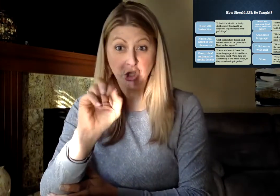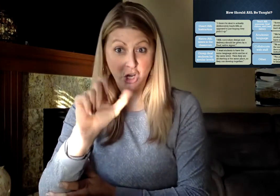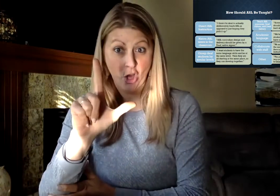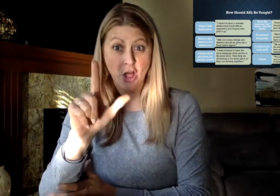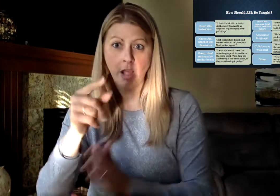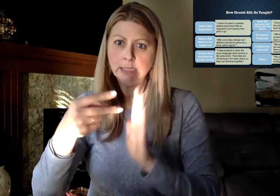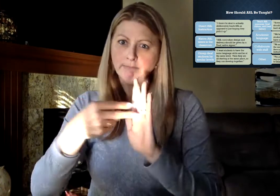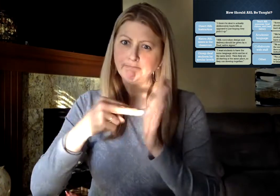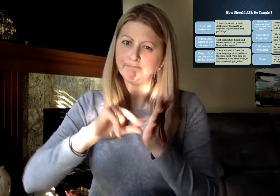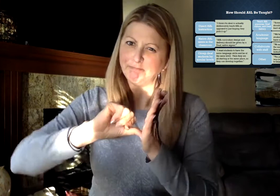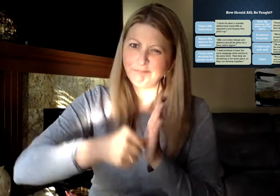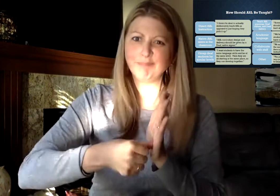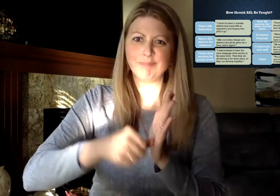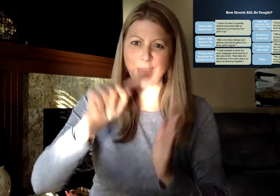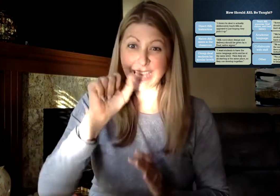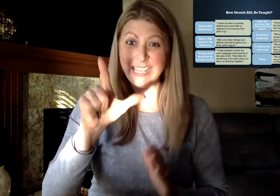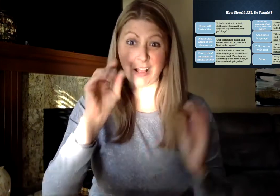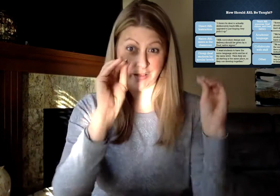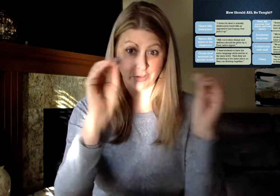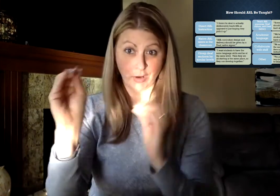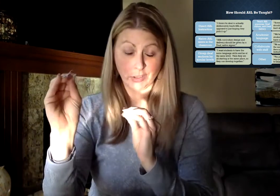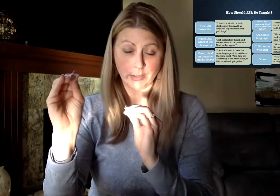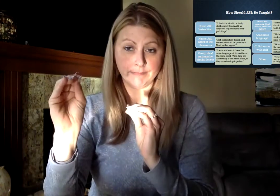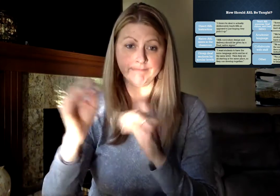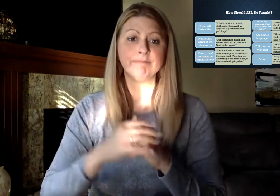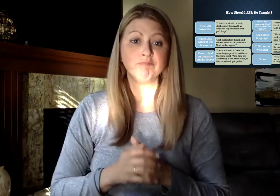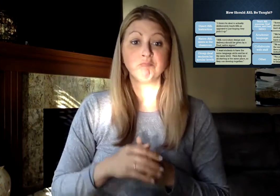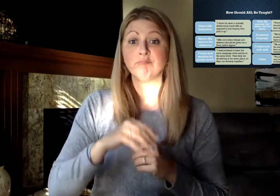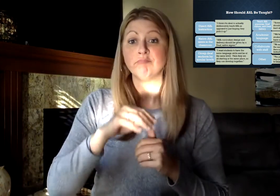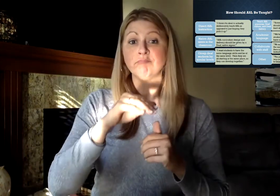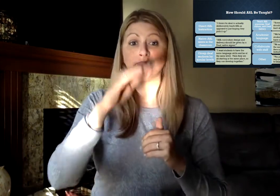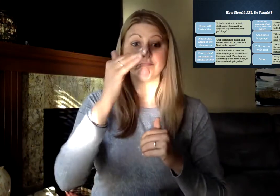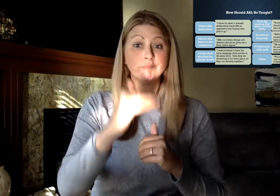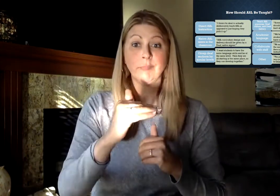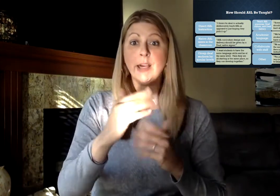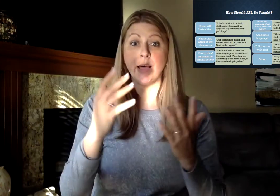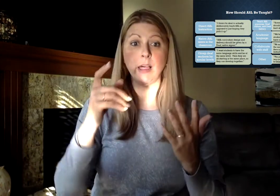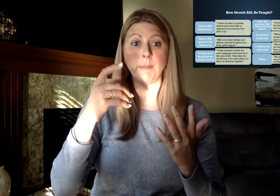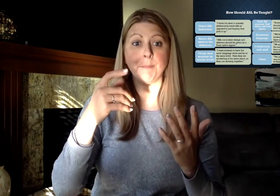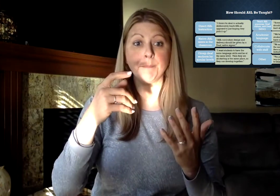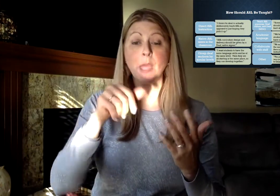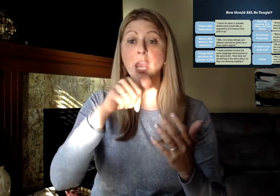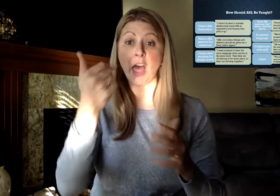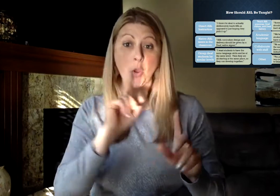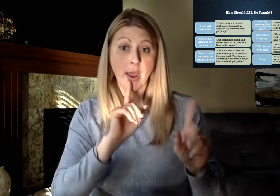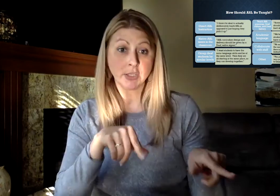Intentional. It means, emphasis on direct teaching. The next